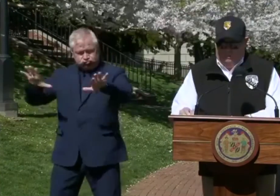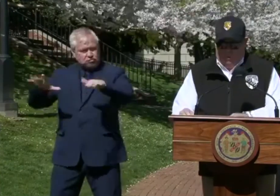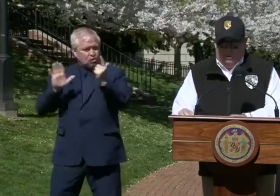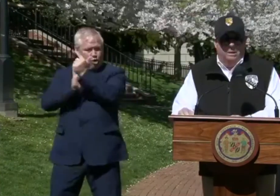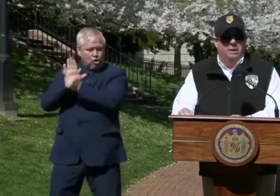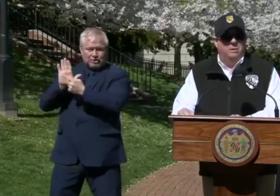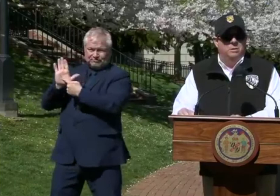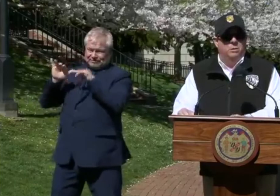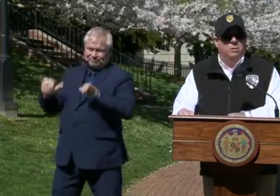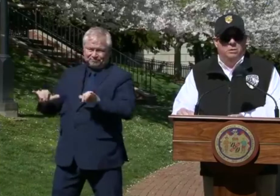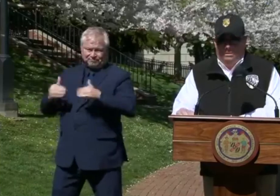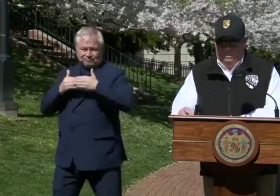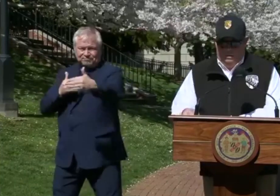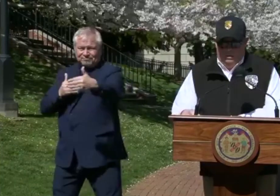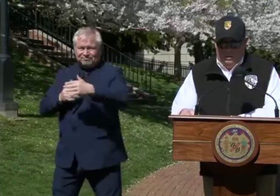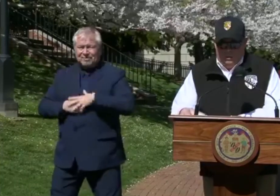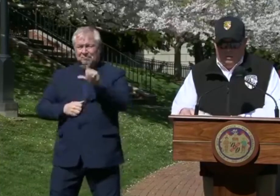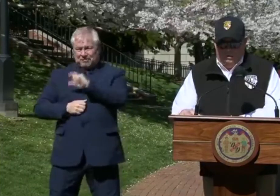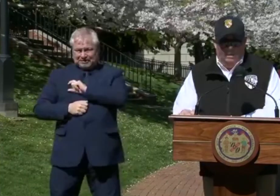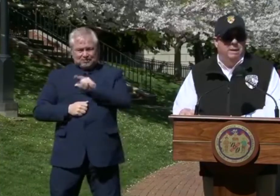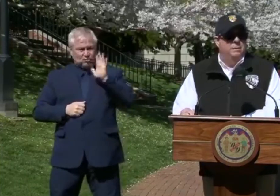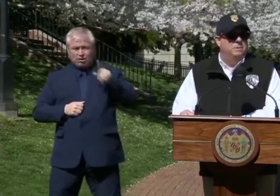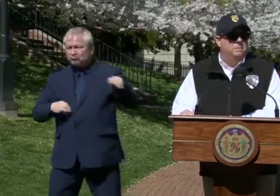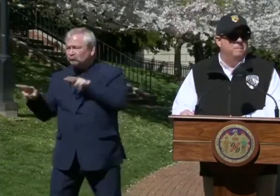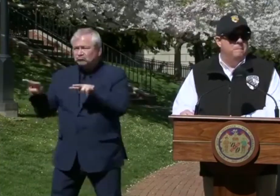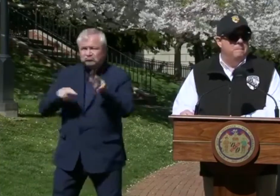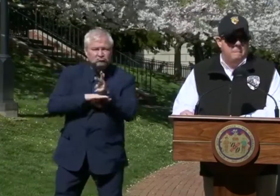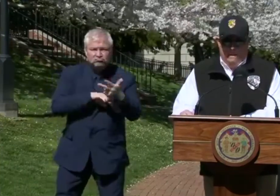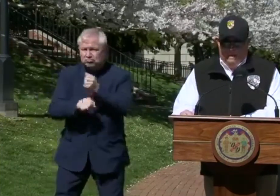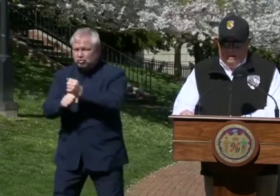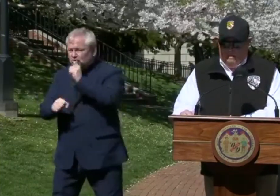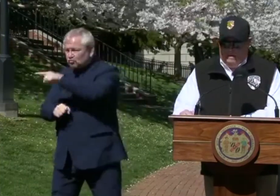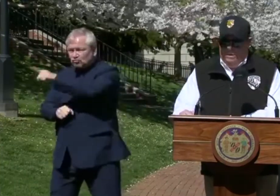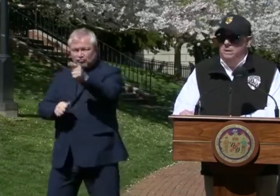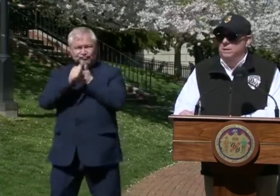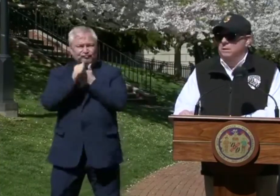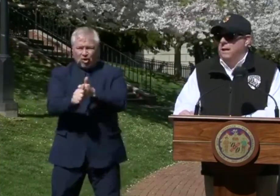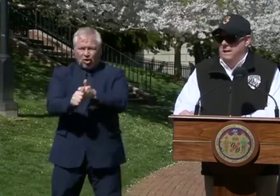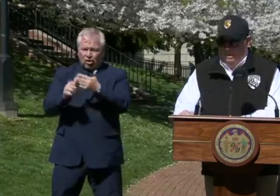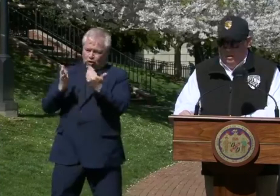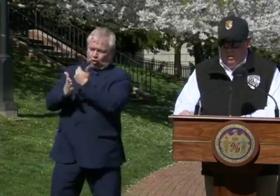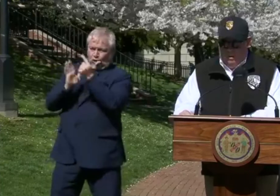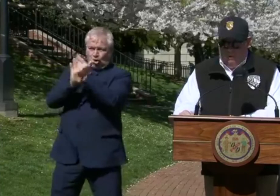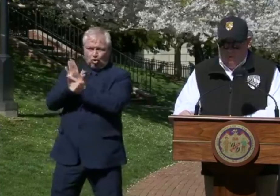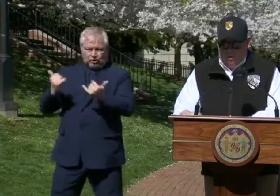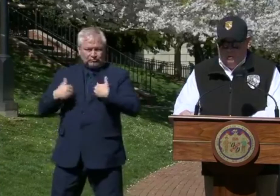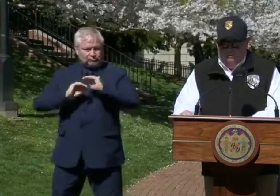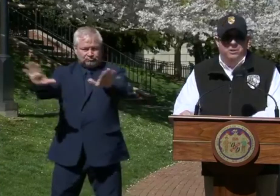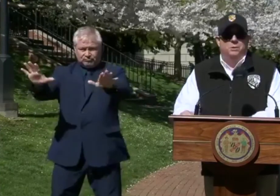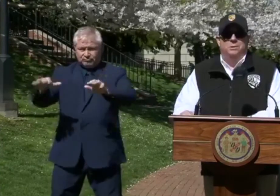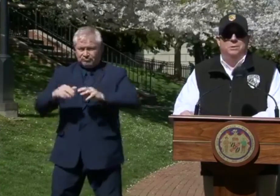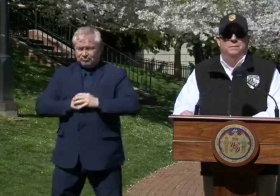will be enforcing these orders to ensure compliance. At my direction, state and local law